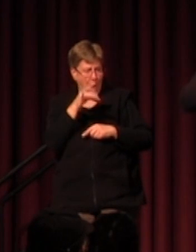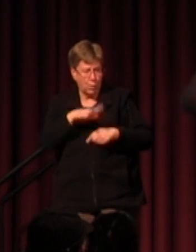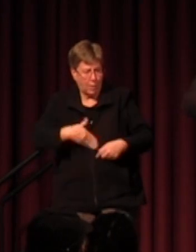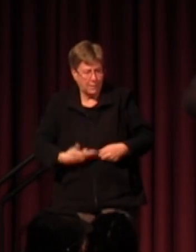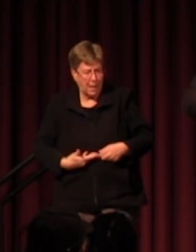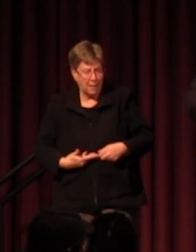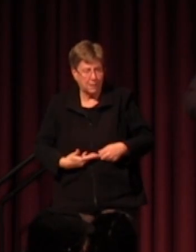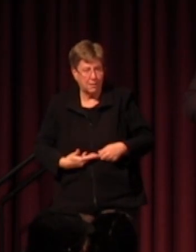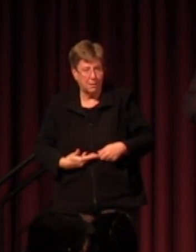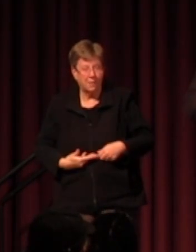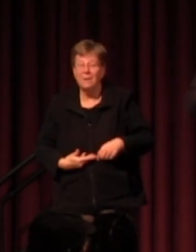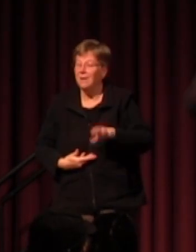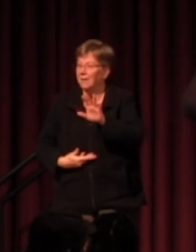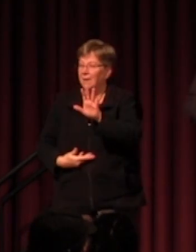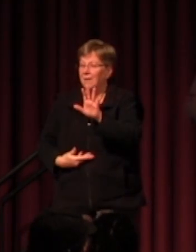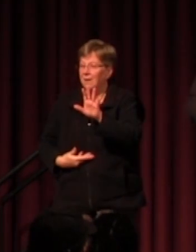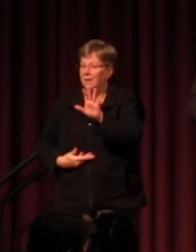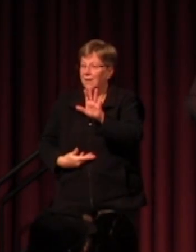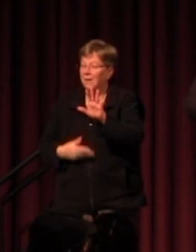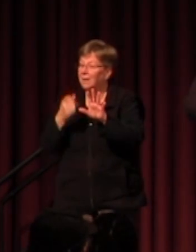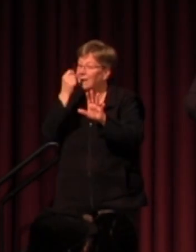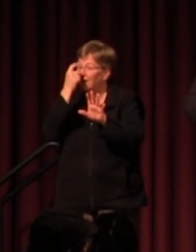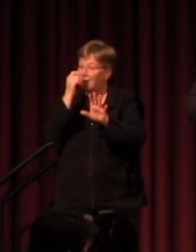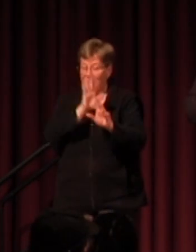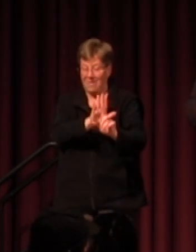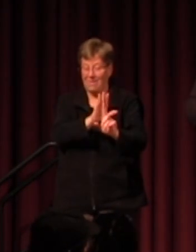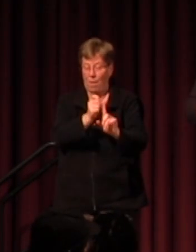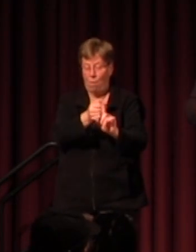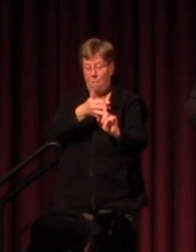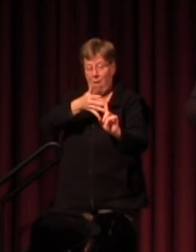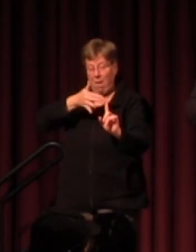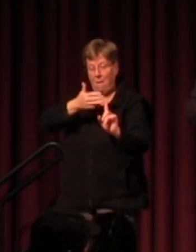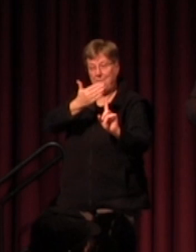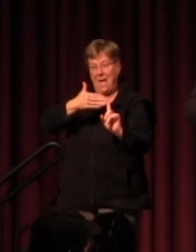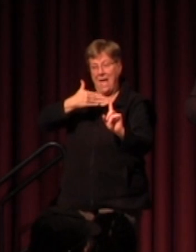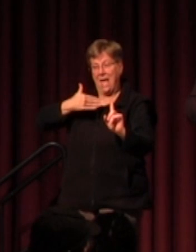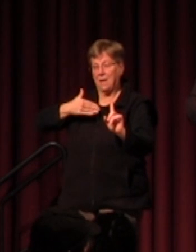You personally didn't experience that. Your grandparents did. Why are you so upset?